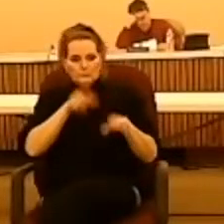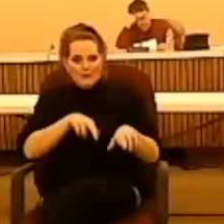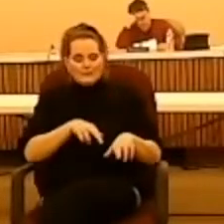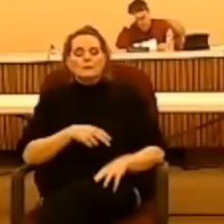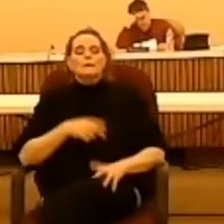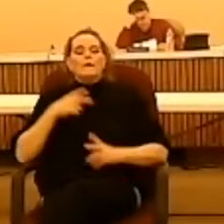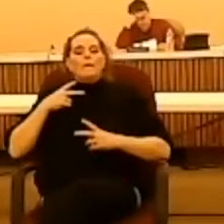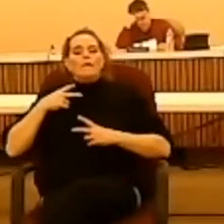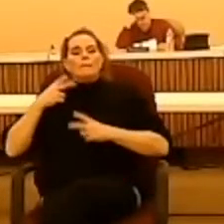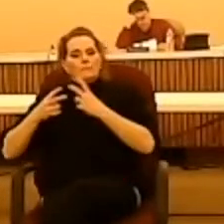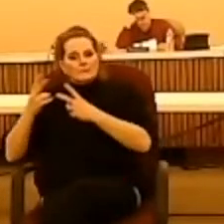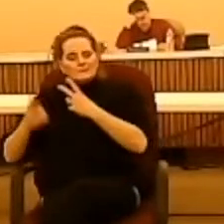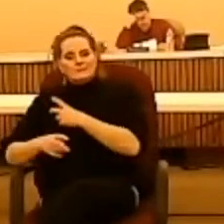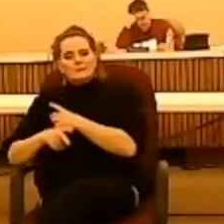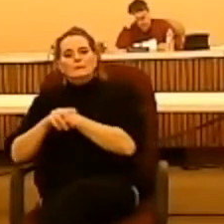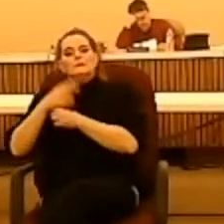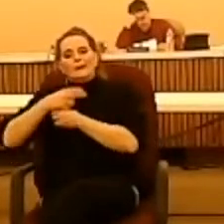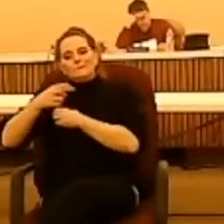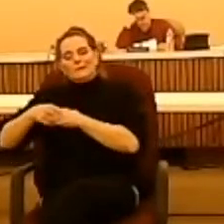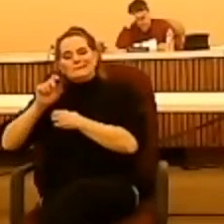visit